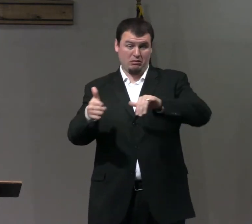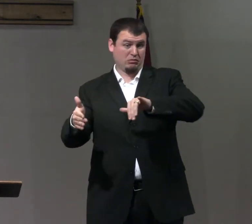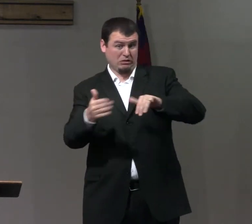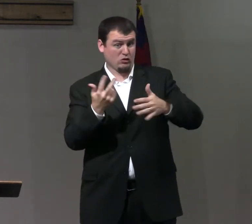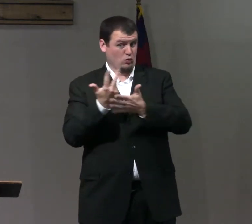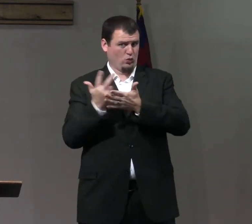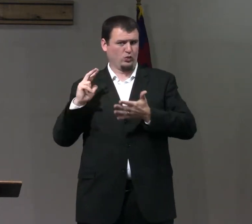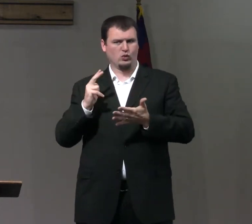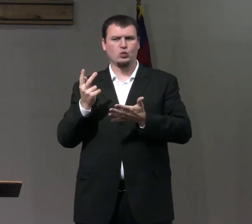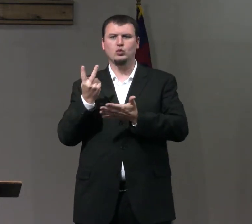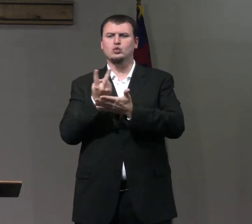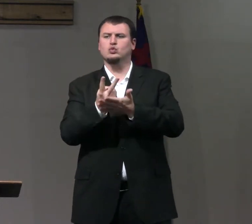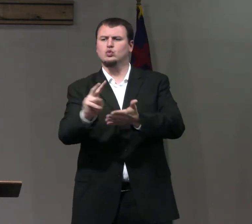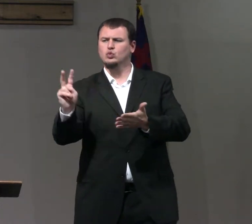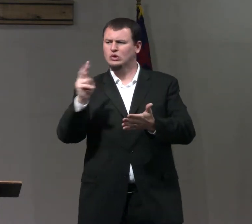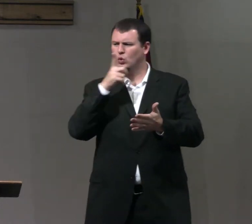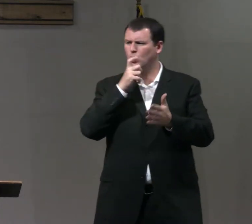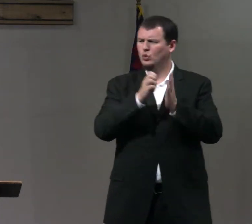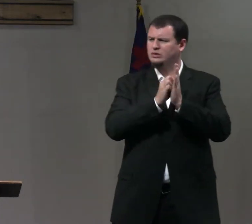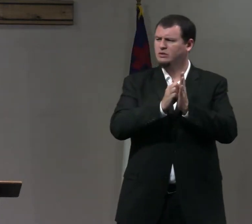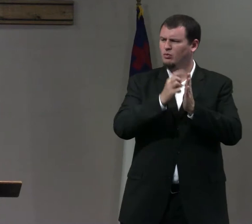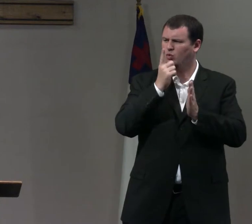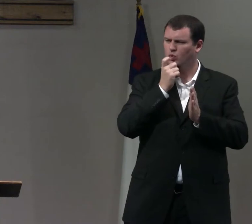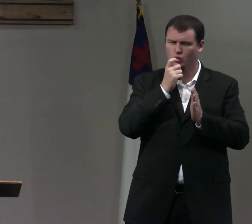that he loves all people.